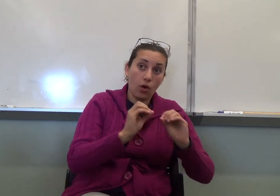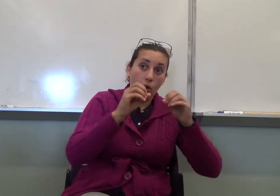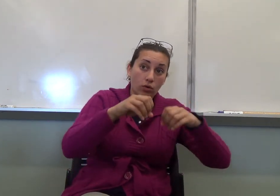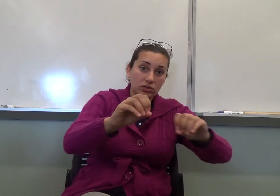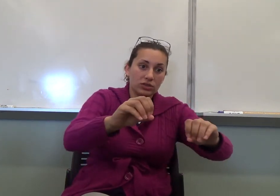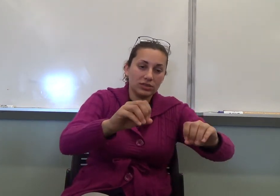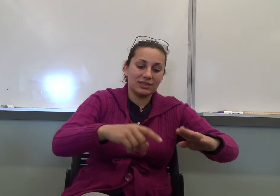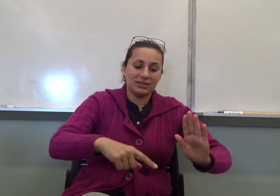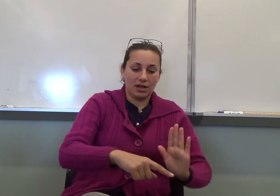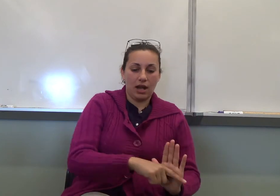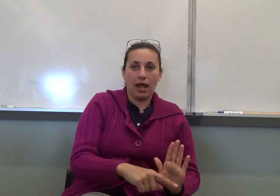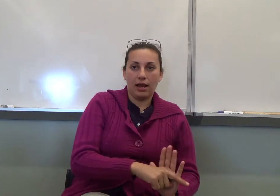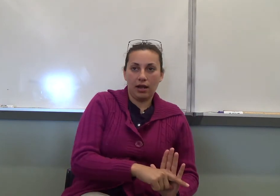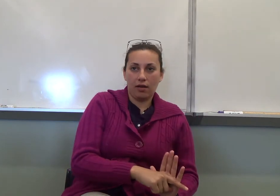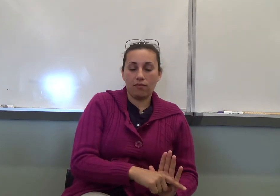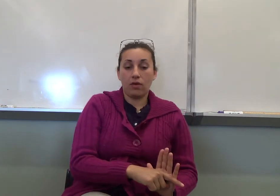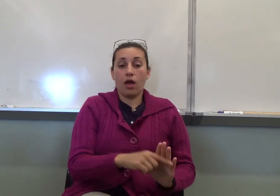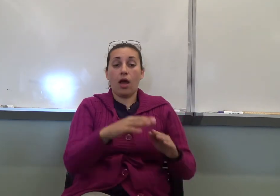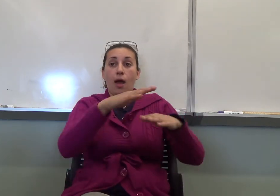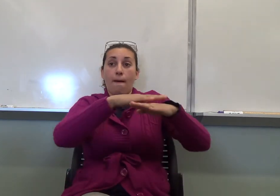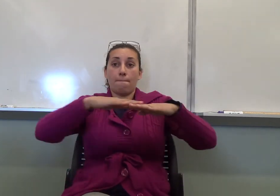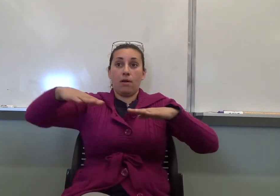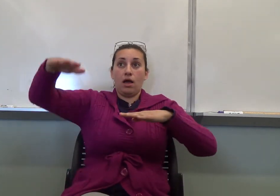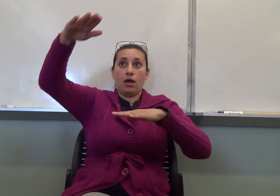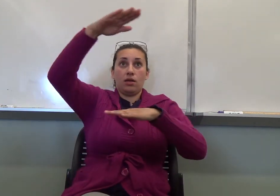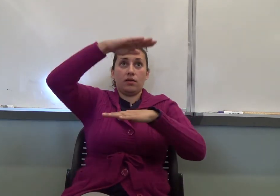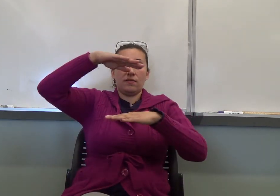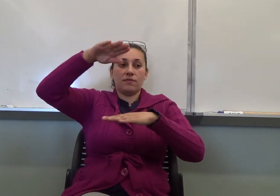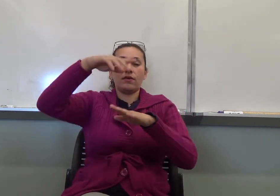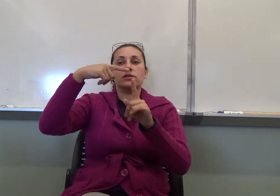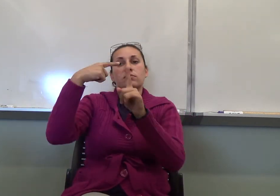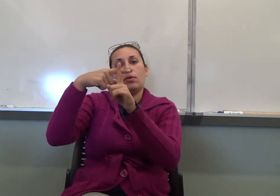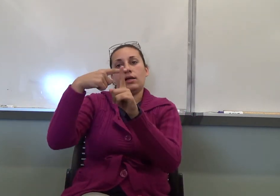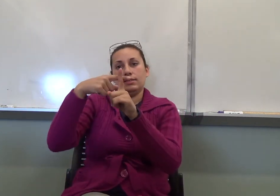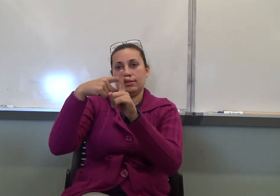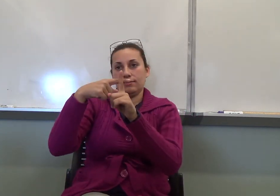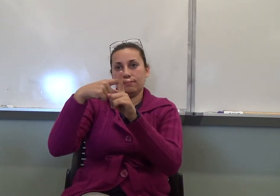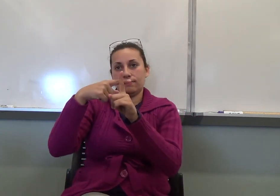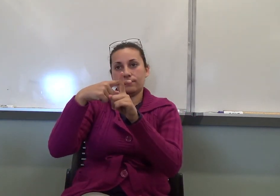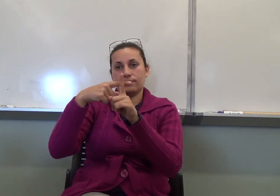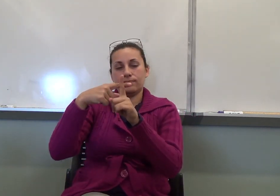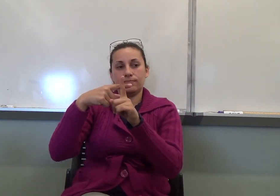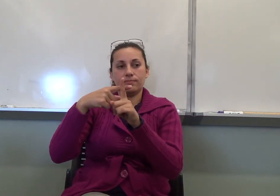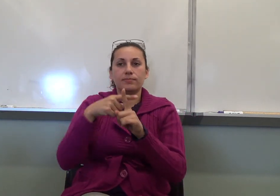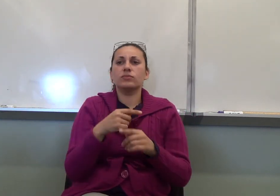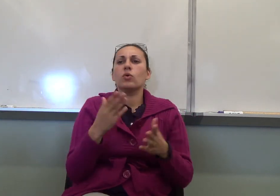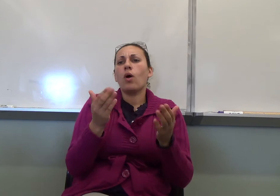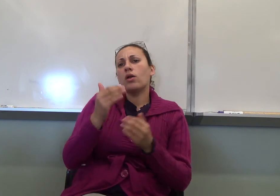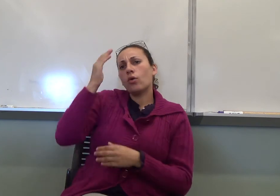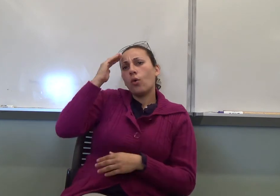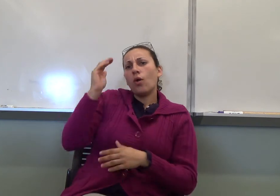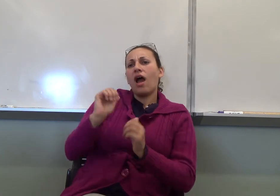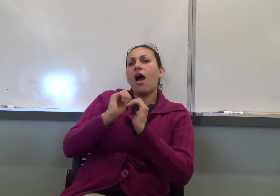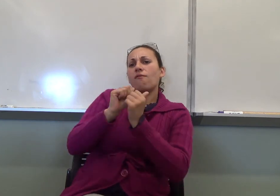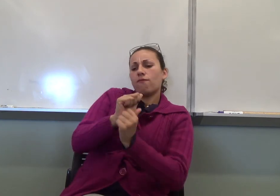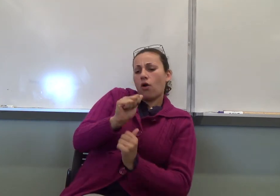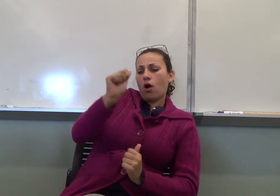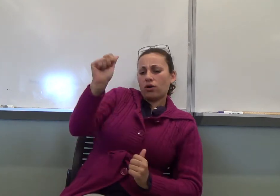above the ocean, of course, it's considered positive. Now they want to know how far away these two things are from each other. So what we're going to